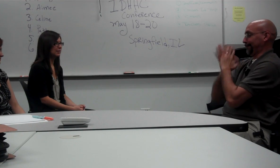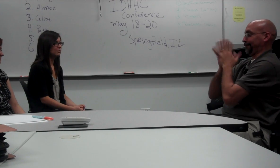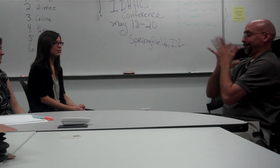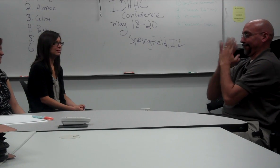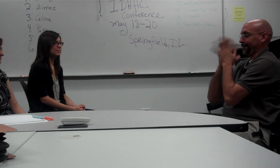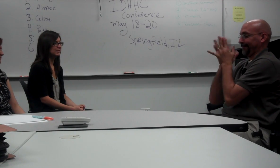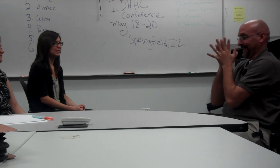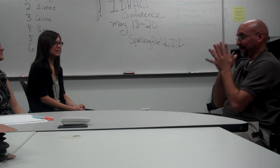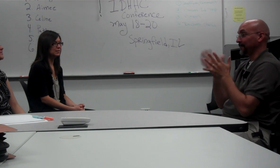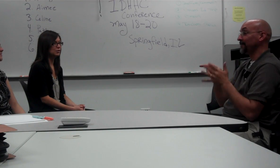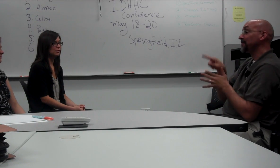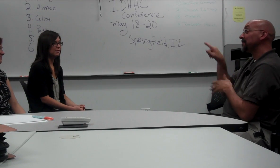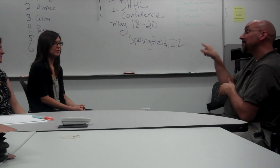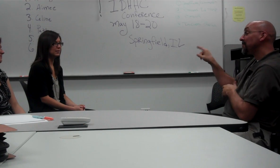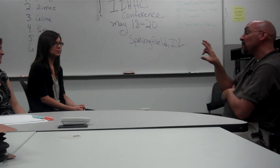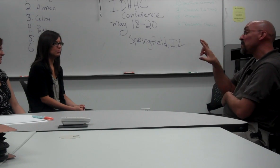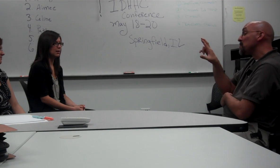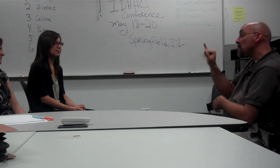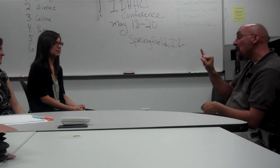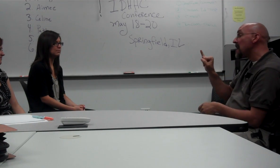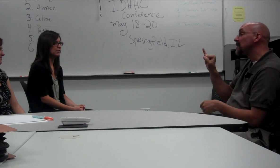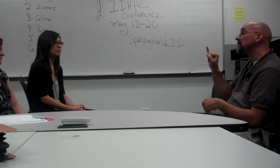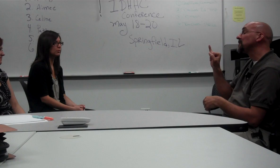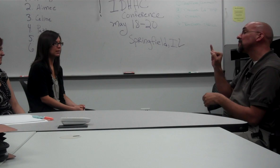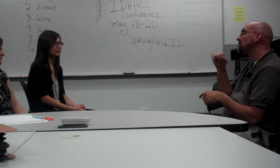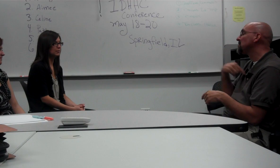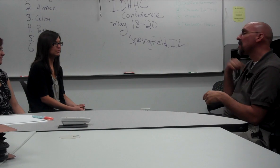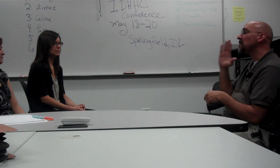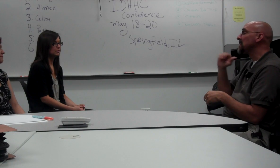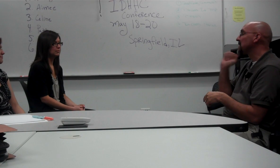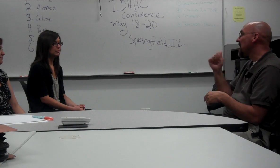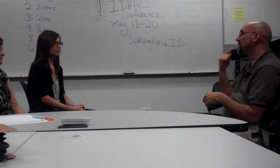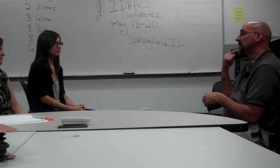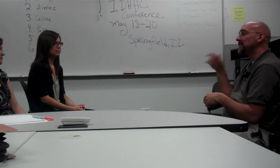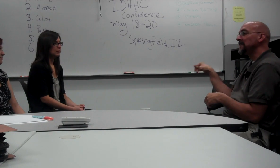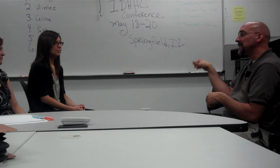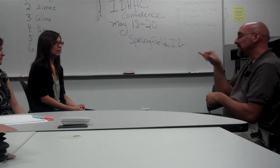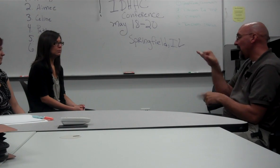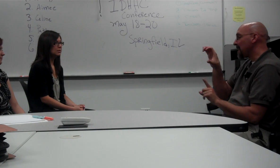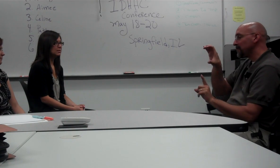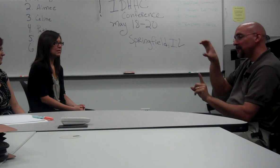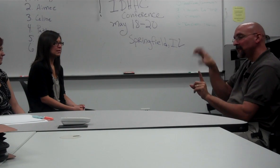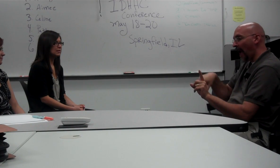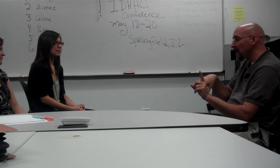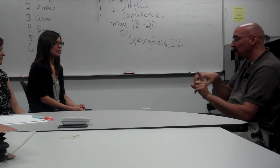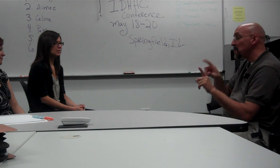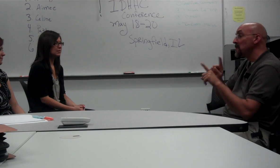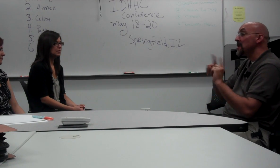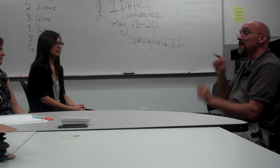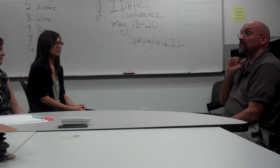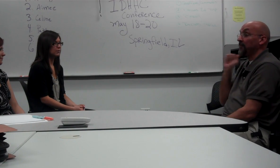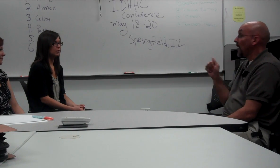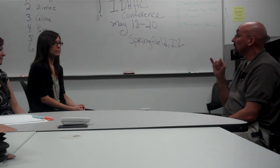Chicago, all these big cities and the traffic, it's so hectic compared to Rhode Island. But I wouldn't say that it's the same